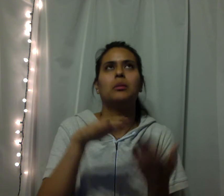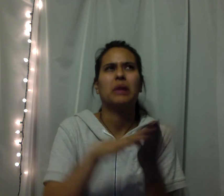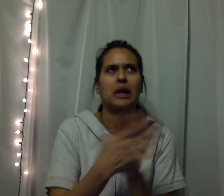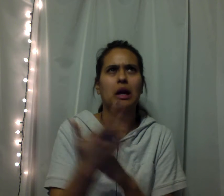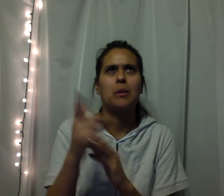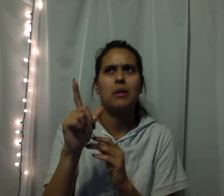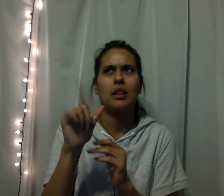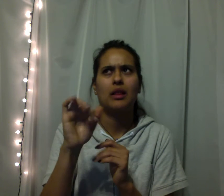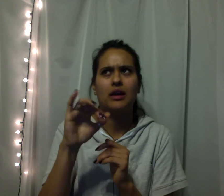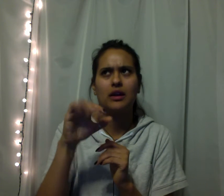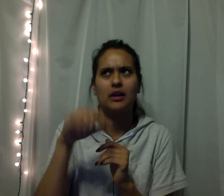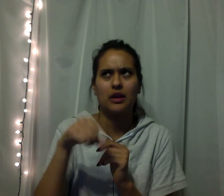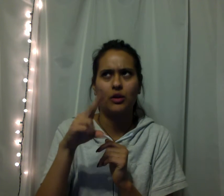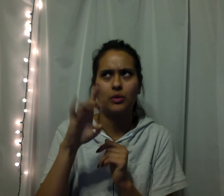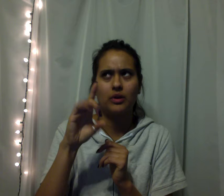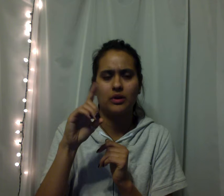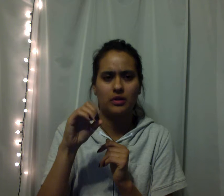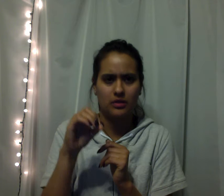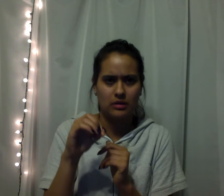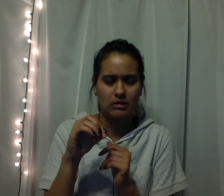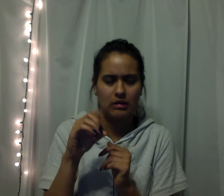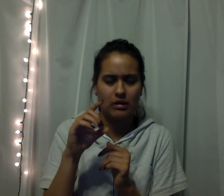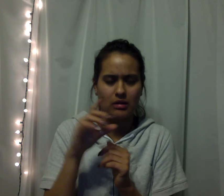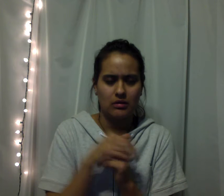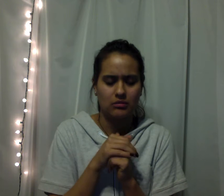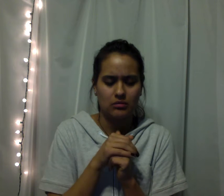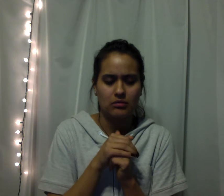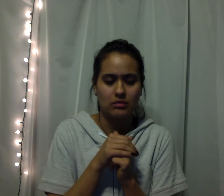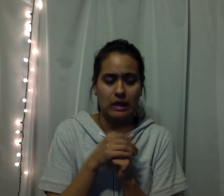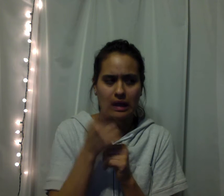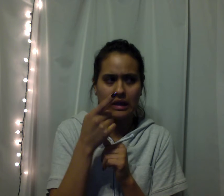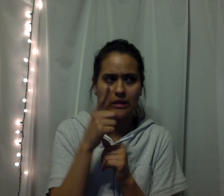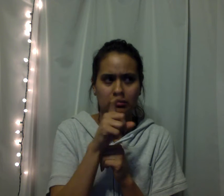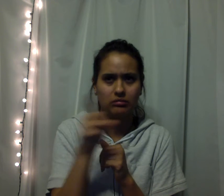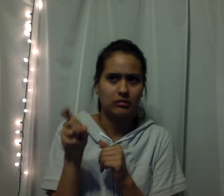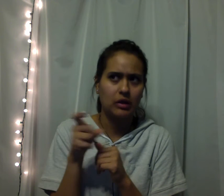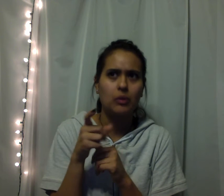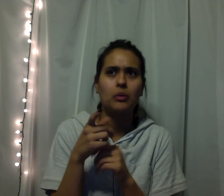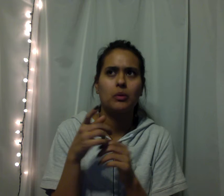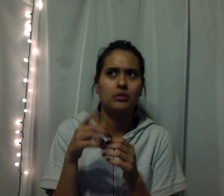Anybody think they can give a good example of condensation?